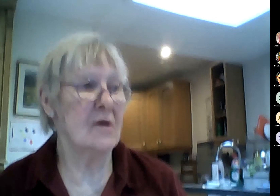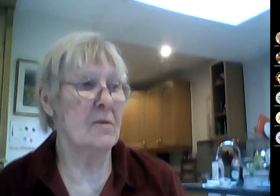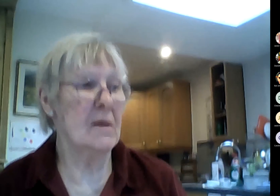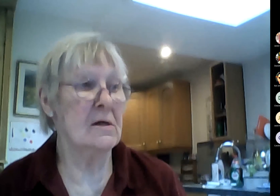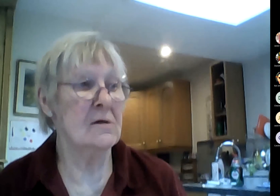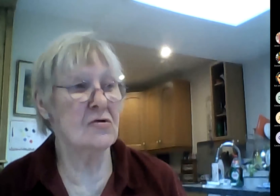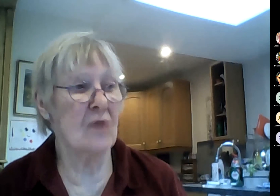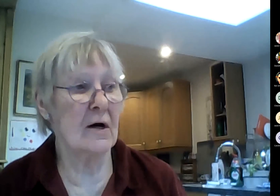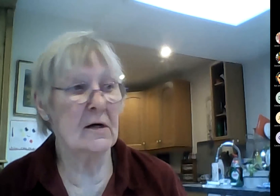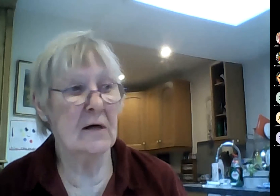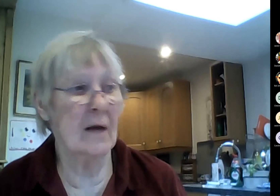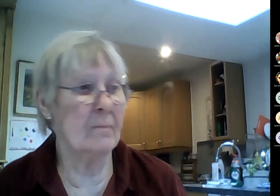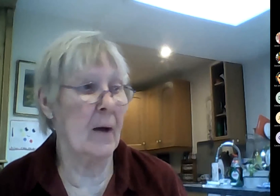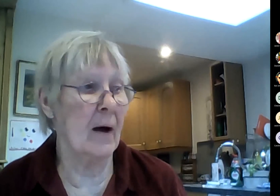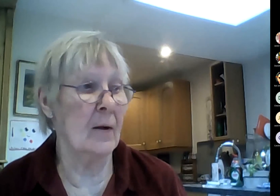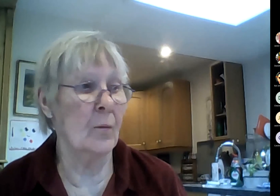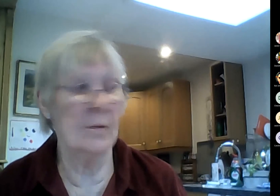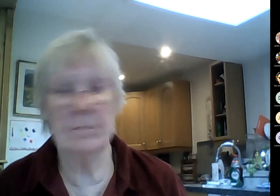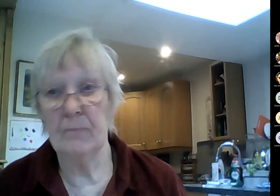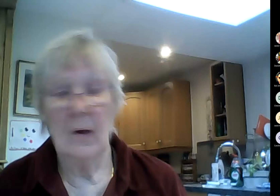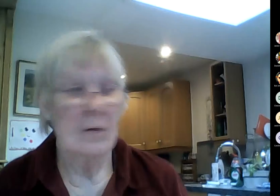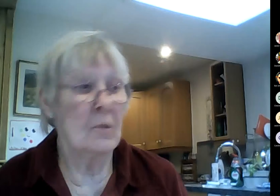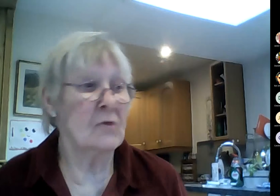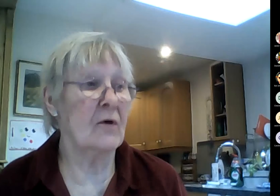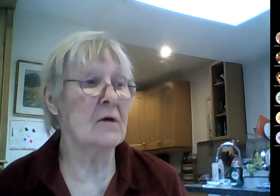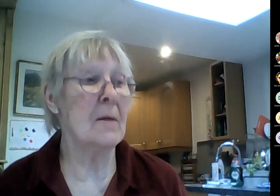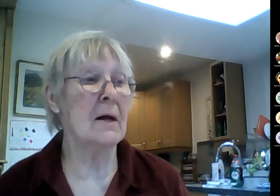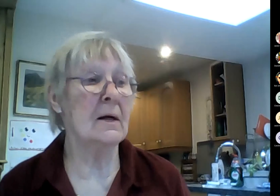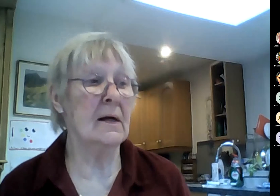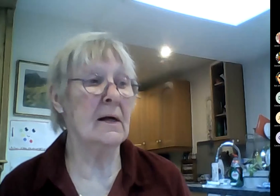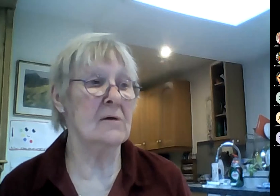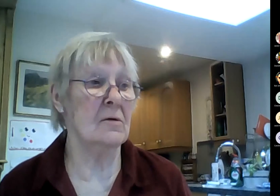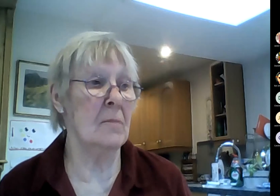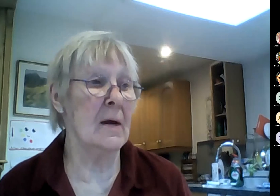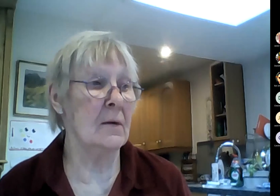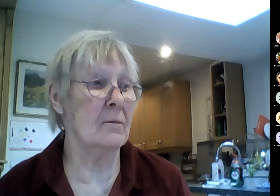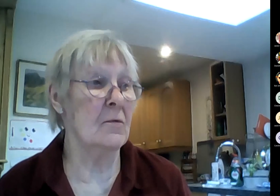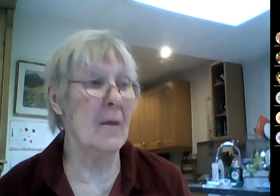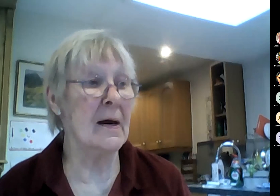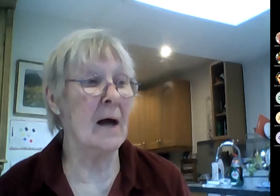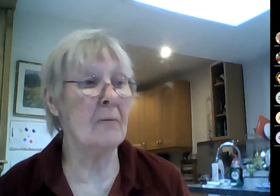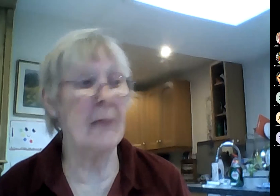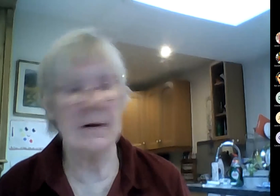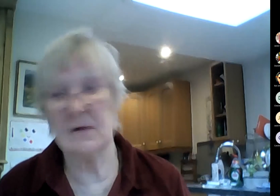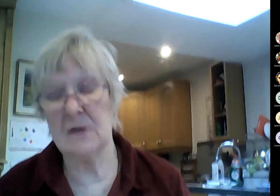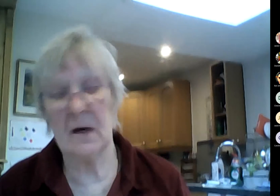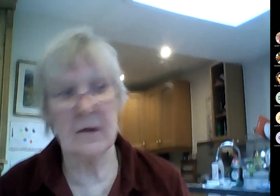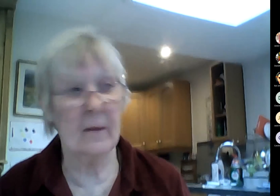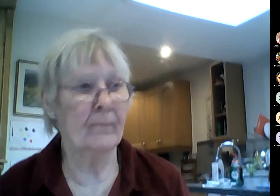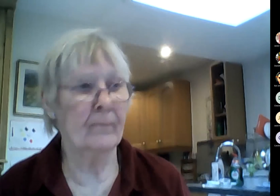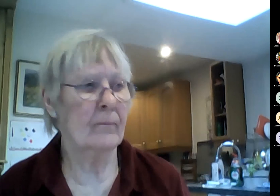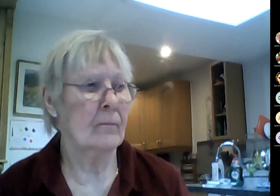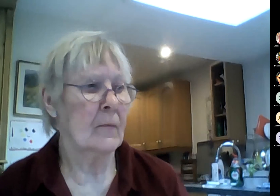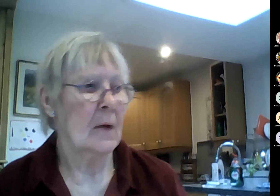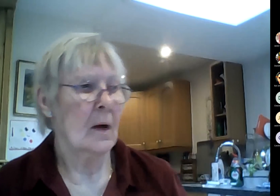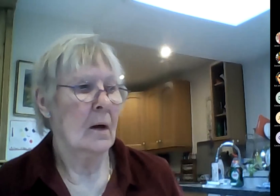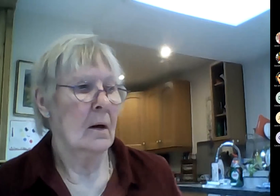the necessary means and struggling to get by with most fundamental needs and remaining unmet is